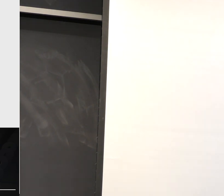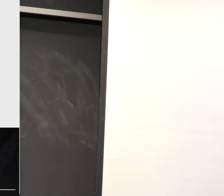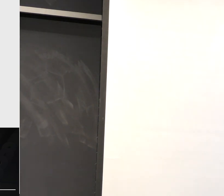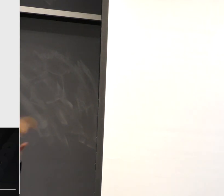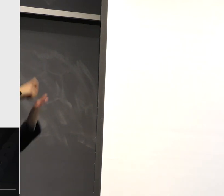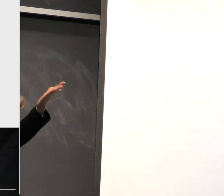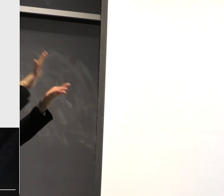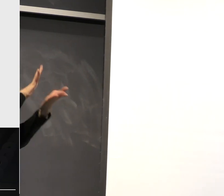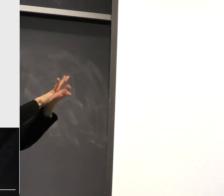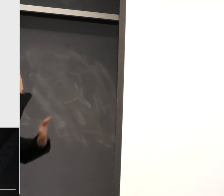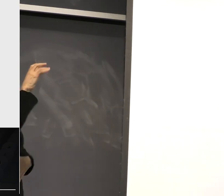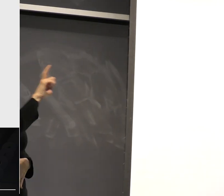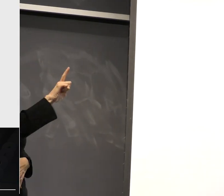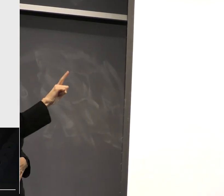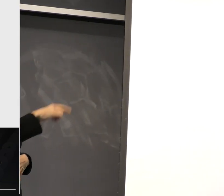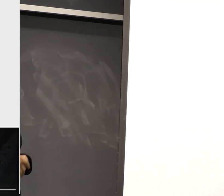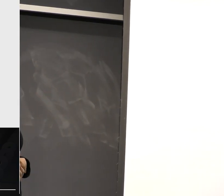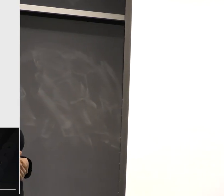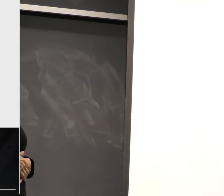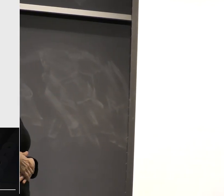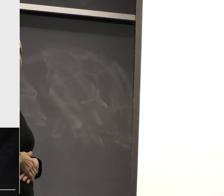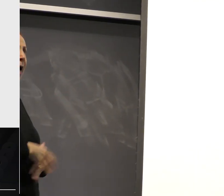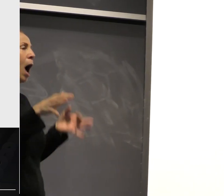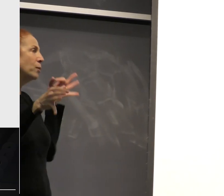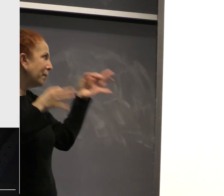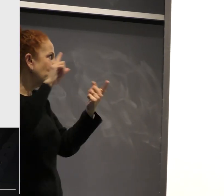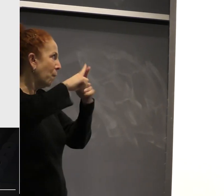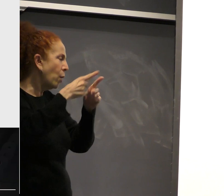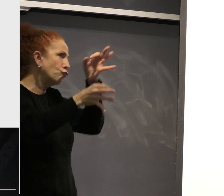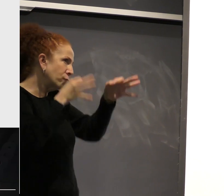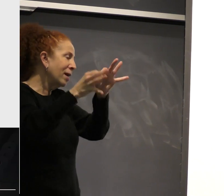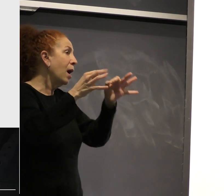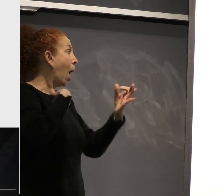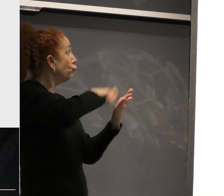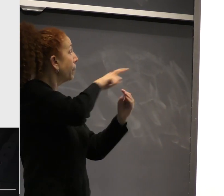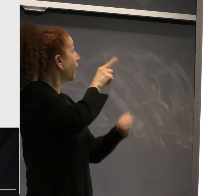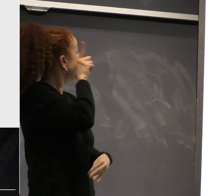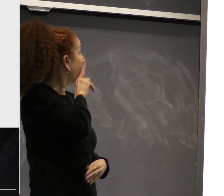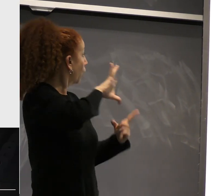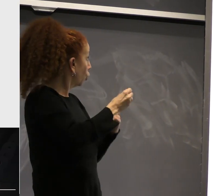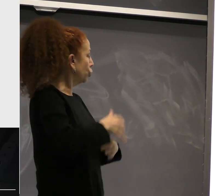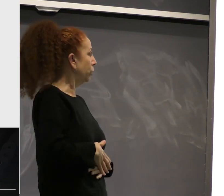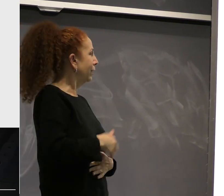paper for ASL, and I was explaining to my friend that I was writing about deaf culture. And I was having a hard time giving